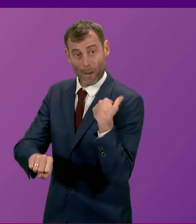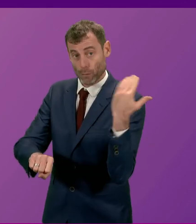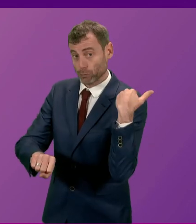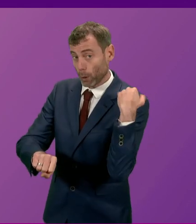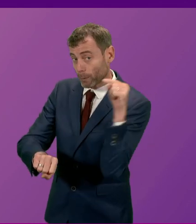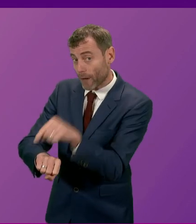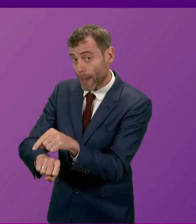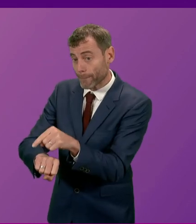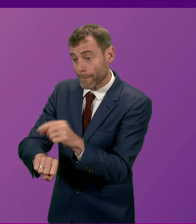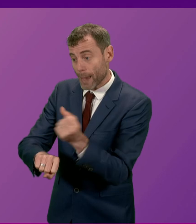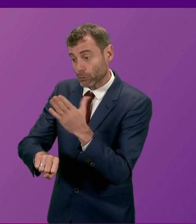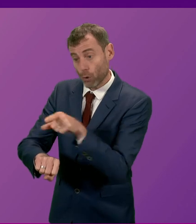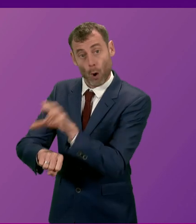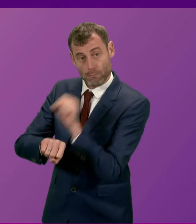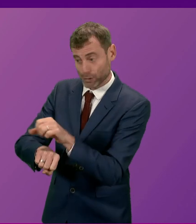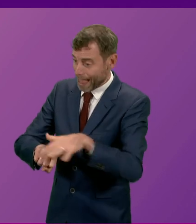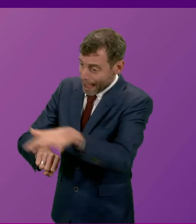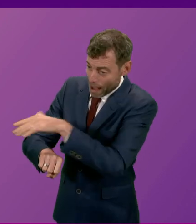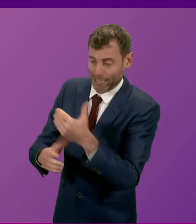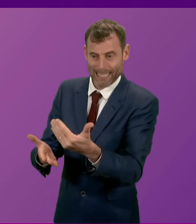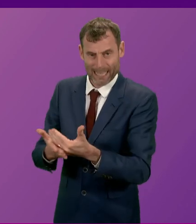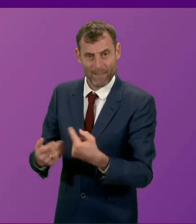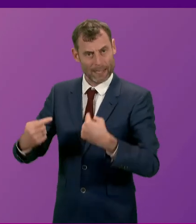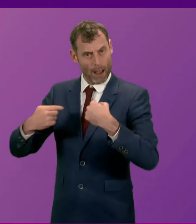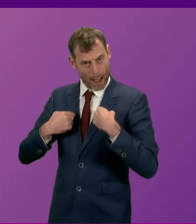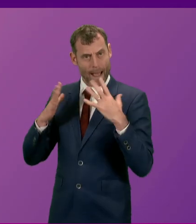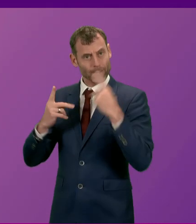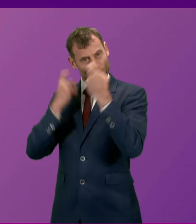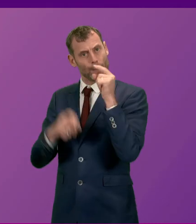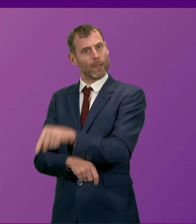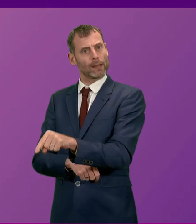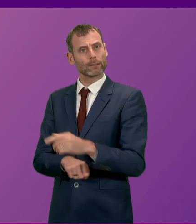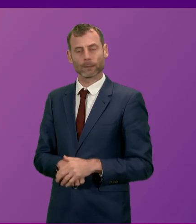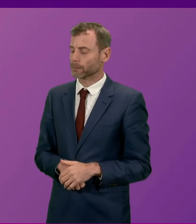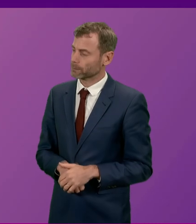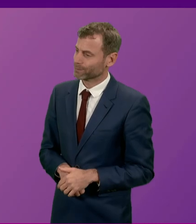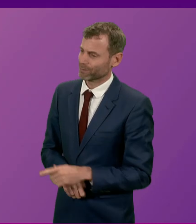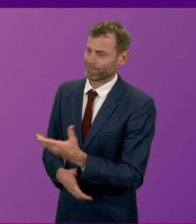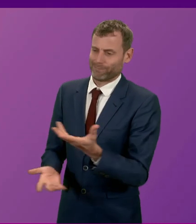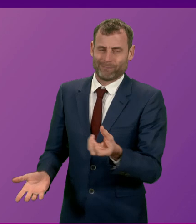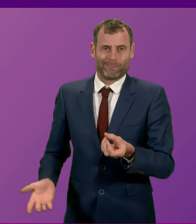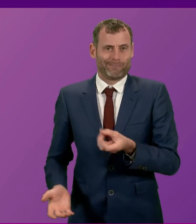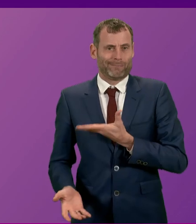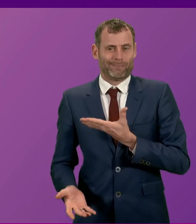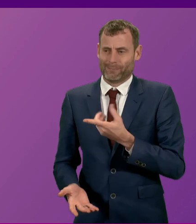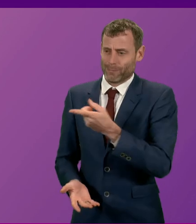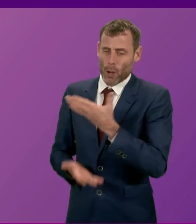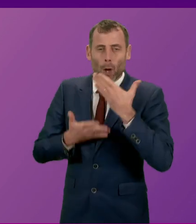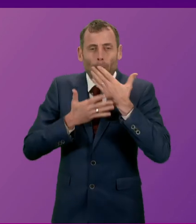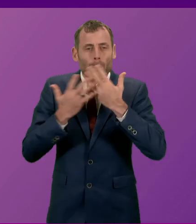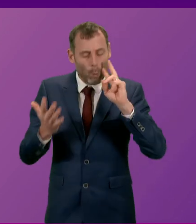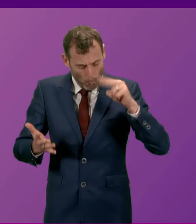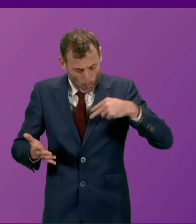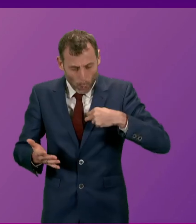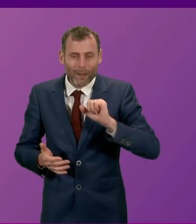stable environment, and that will underpin the actions of the government. Russell Finlay. Unbelievable. What a stunning lack of self-awareness. John